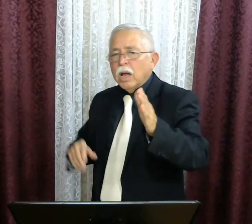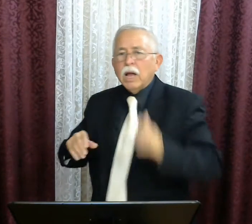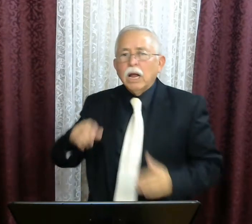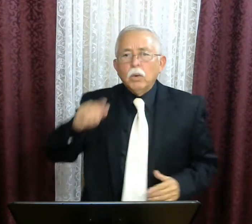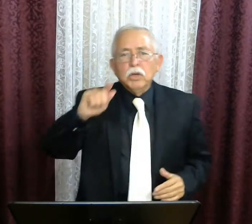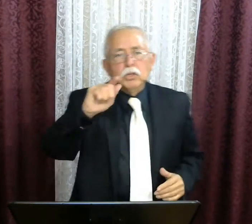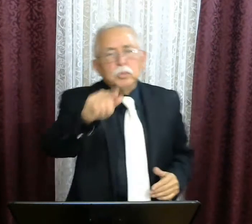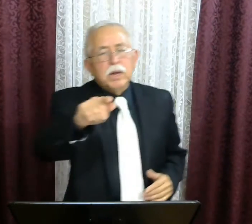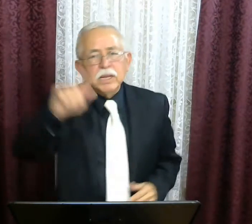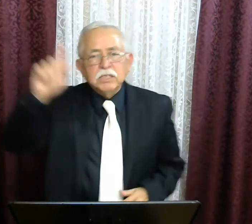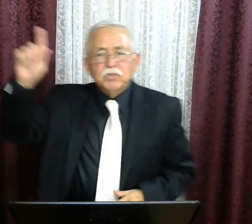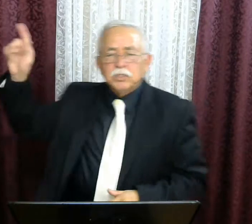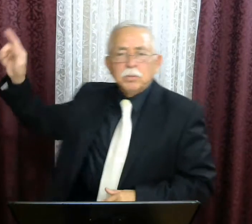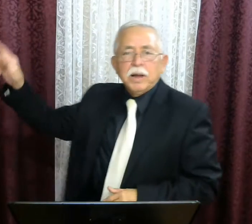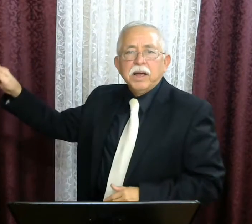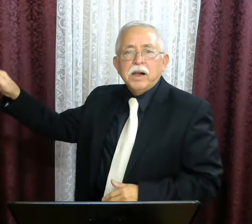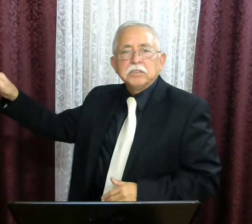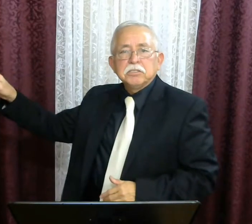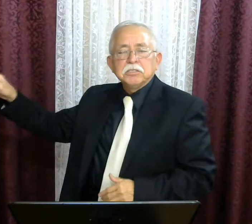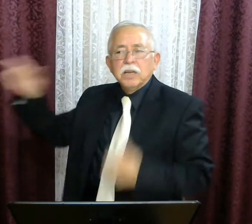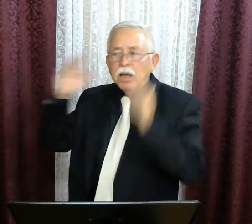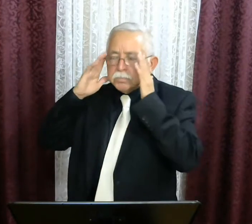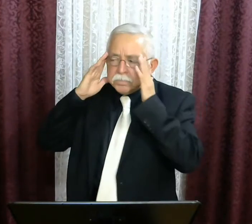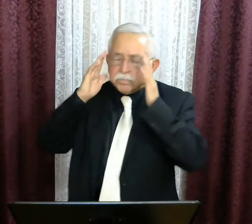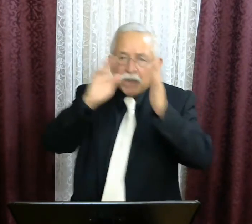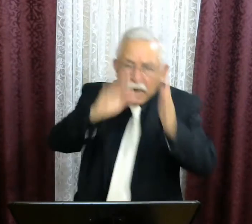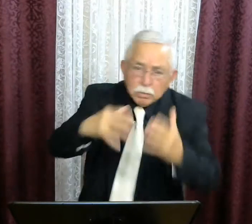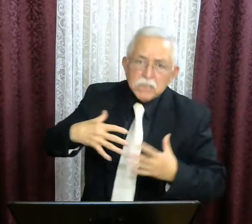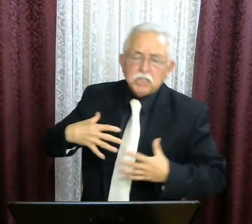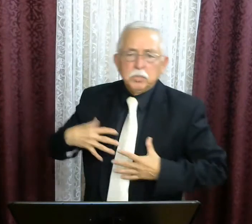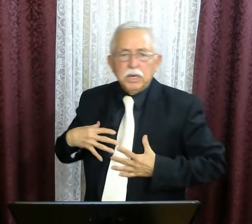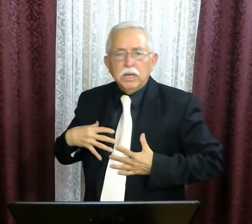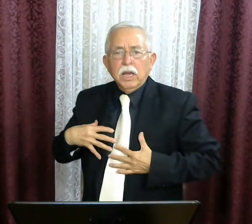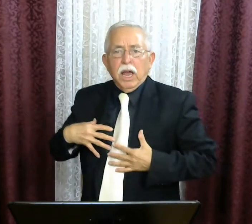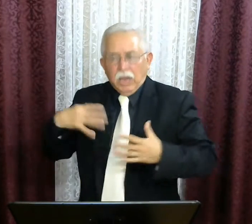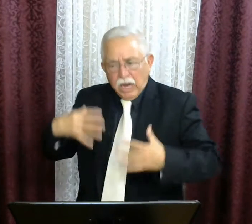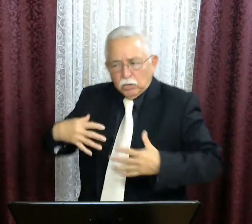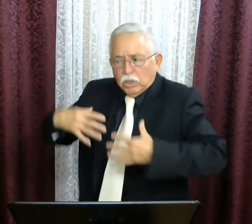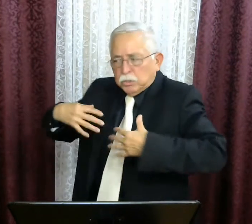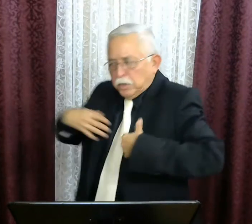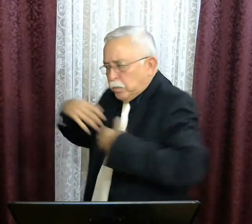God wants you to be a blessing for somebody else. God bless me, and God wants me to be